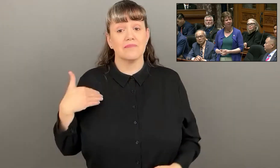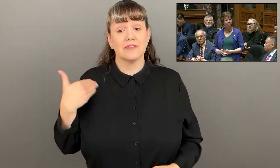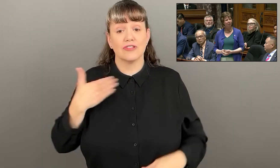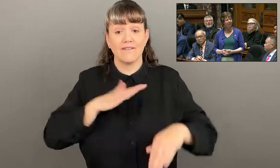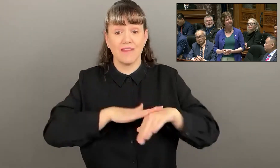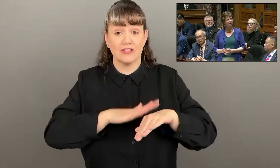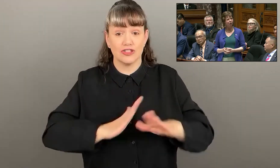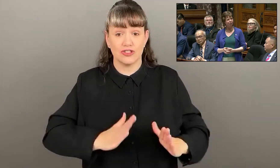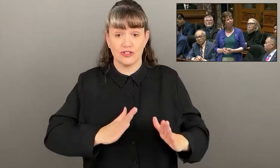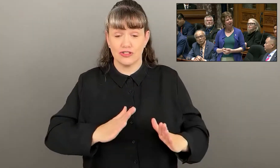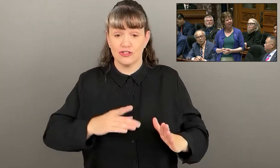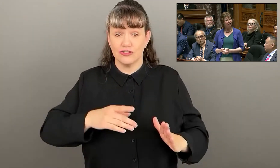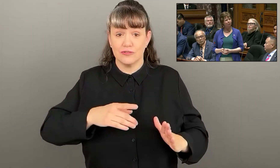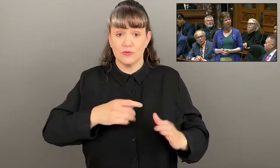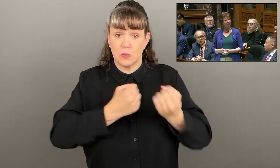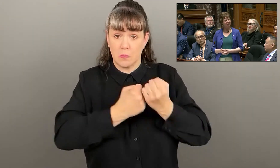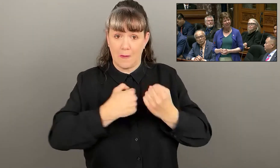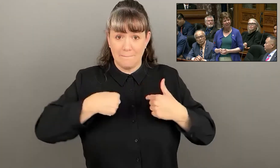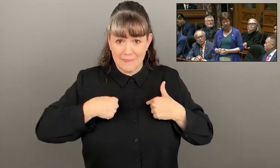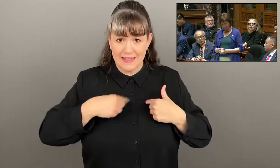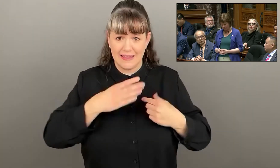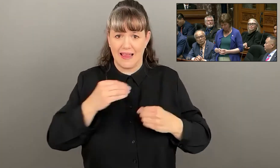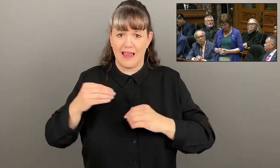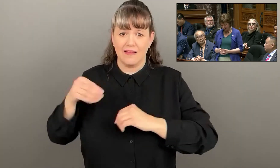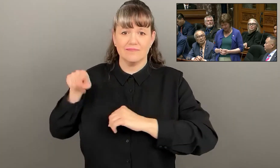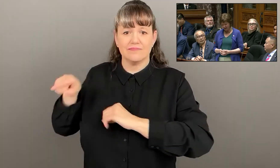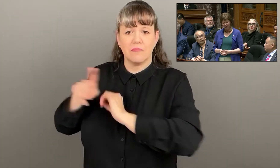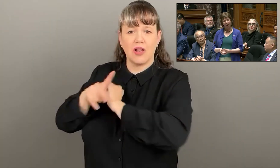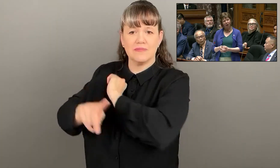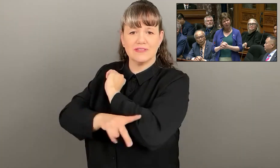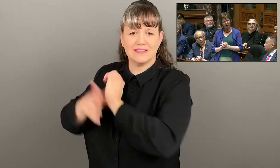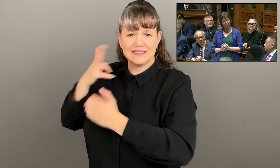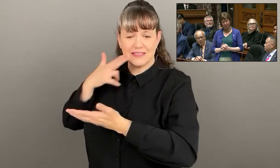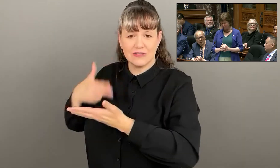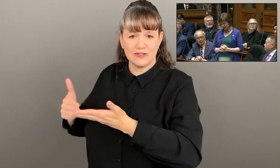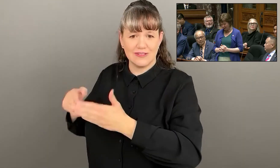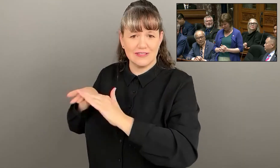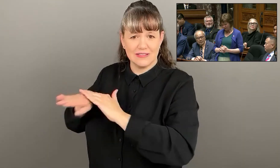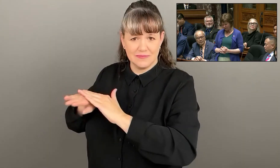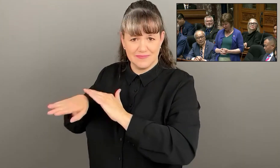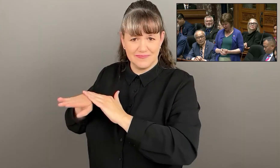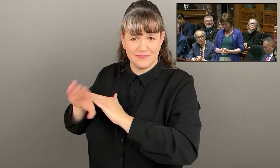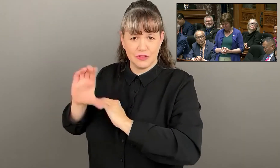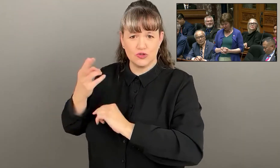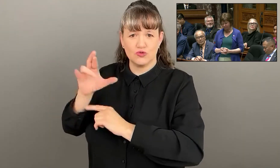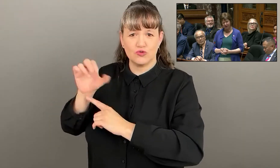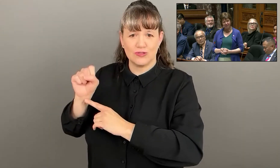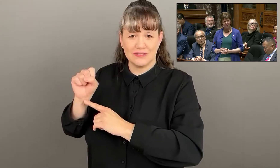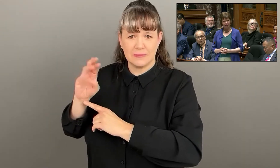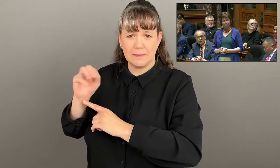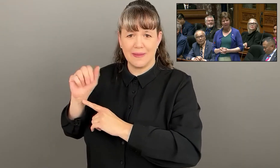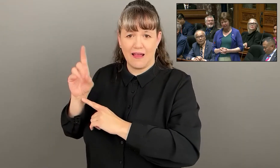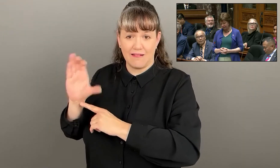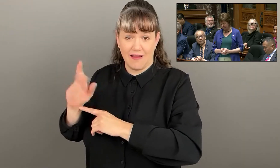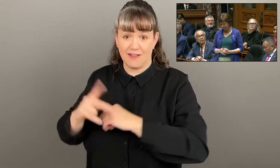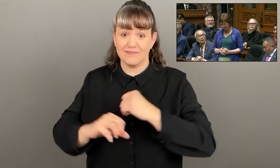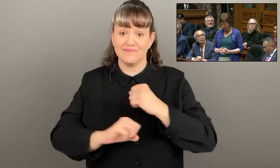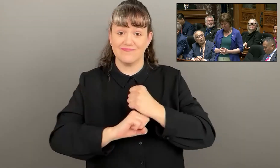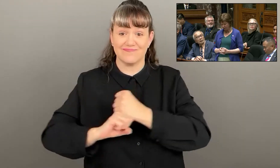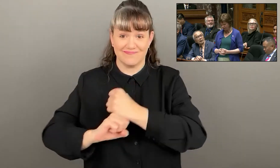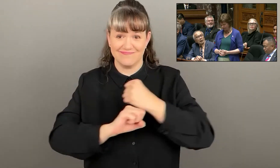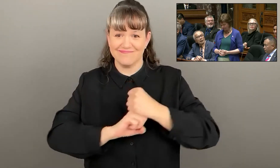for Accessibility, Chris Maddock, is with us. It is his birthday. Also from Nanaimo, my friend and